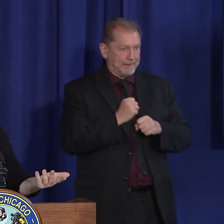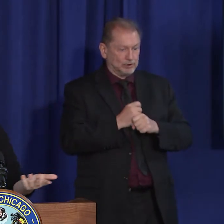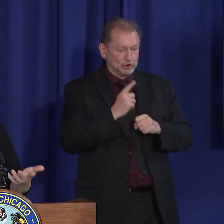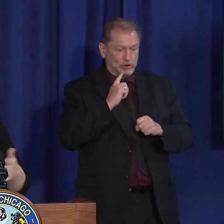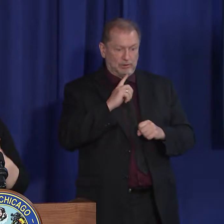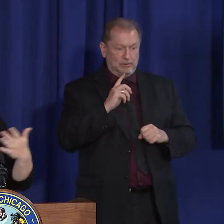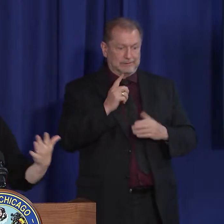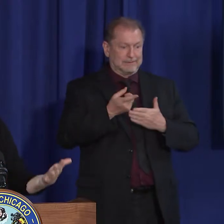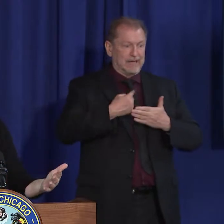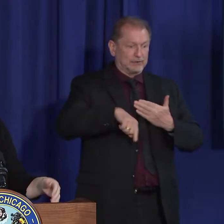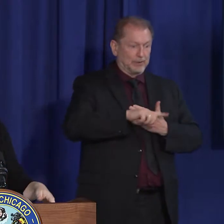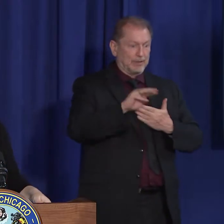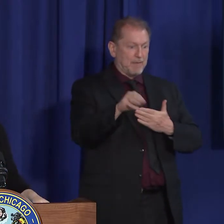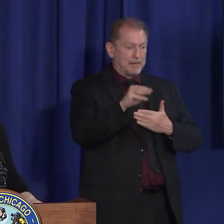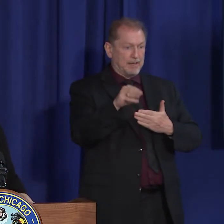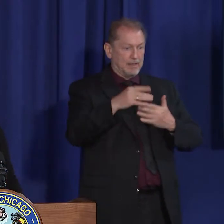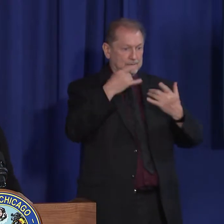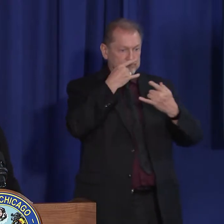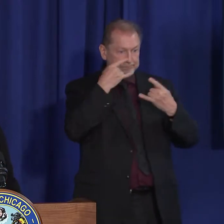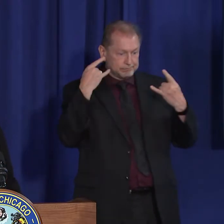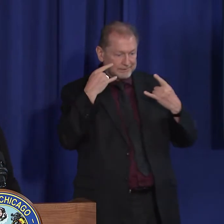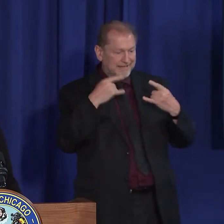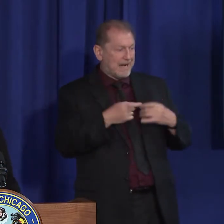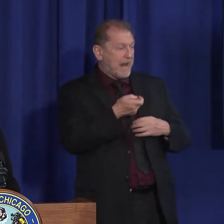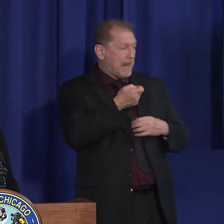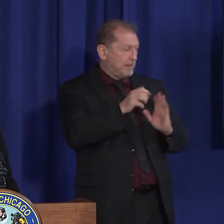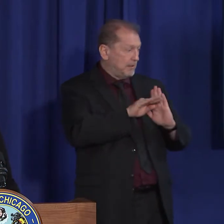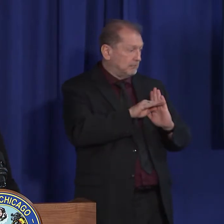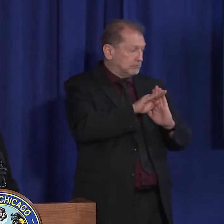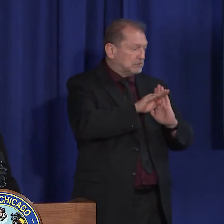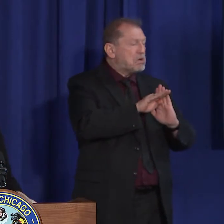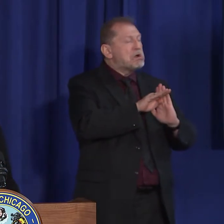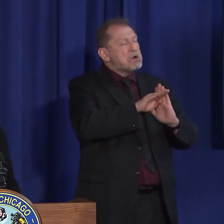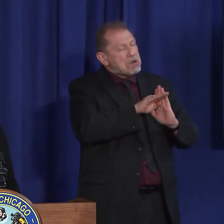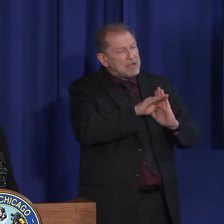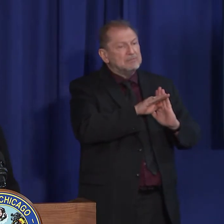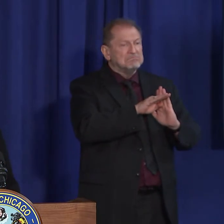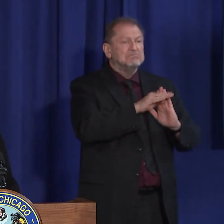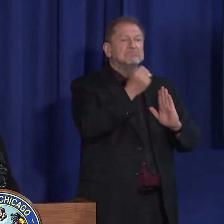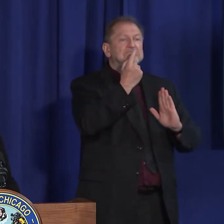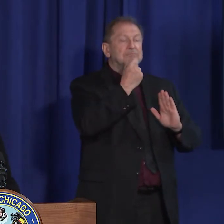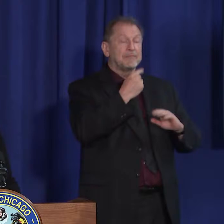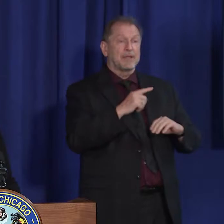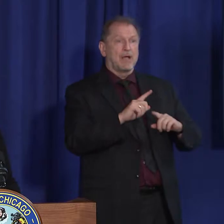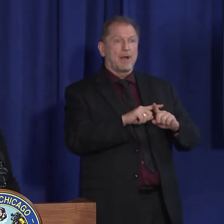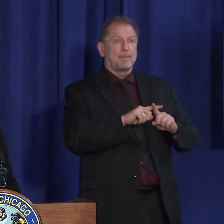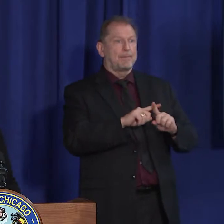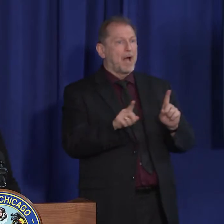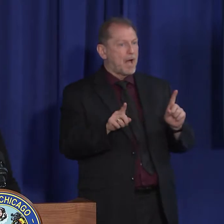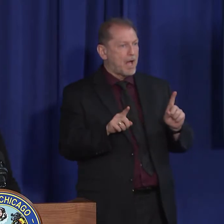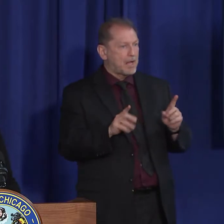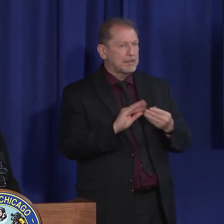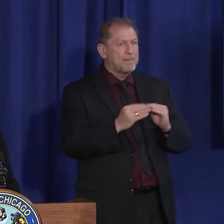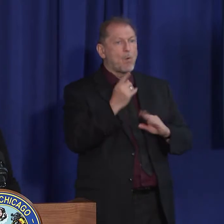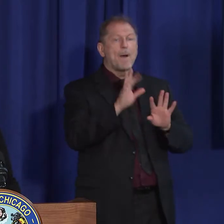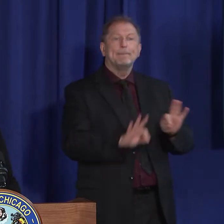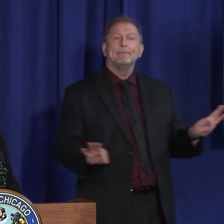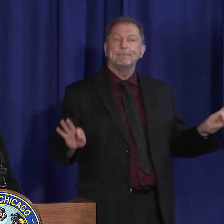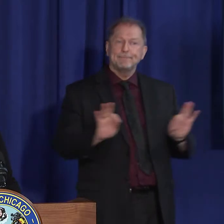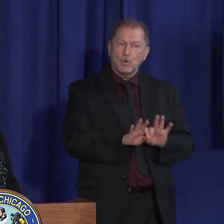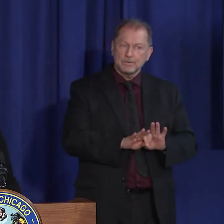that, we can tolerate a little bit of an increase there. I think it's going to be really important that people, first of